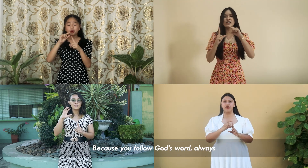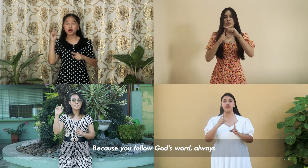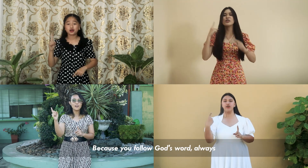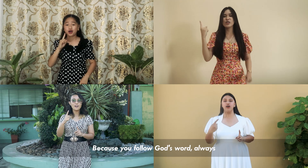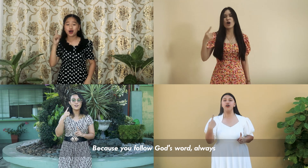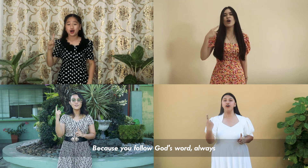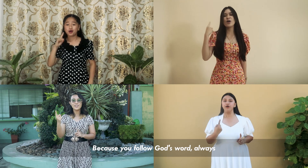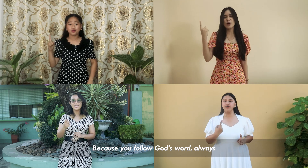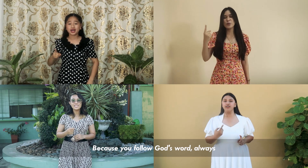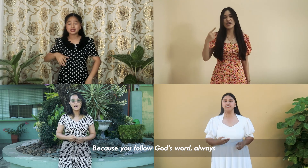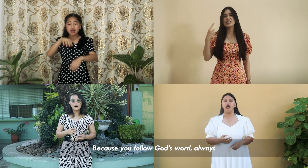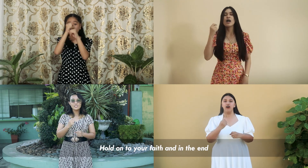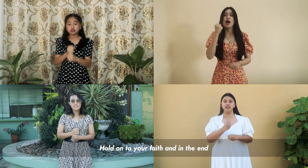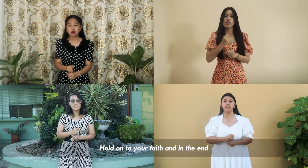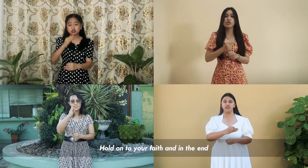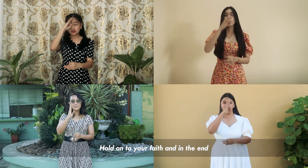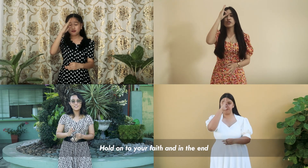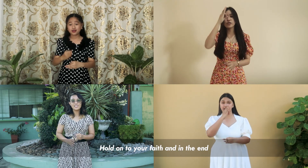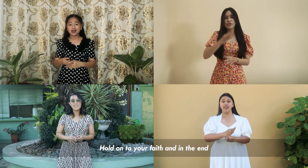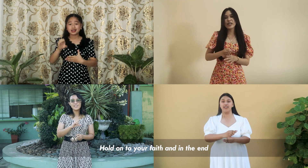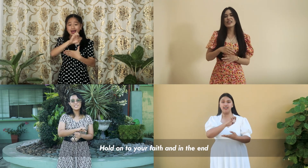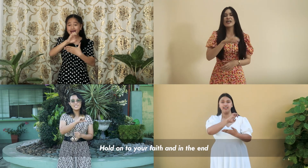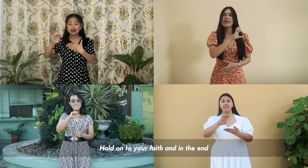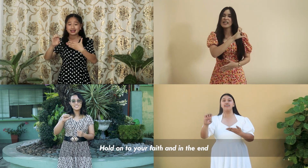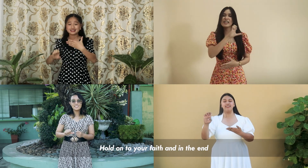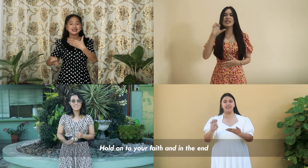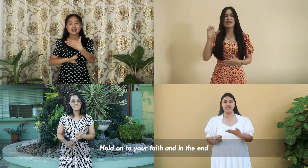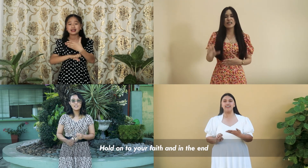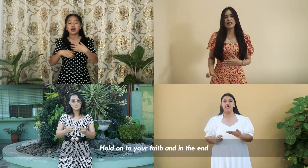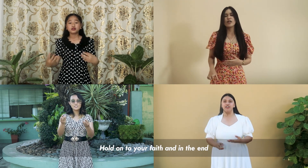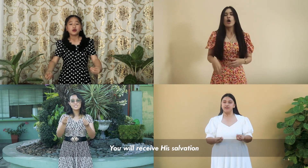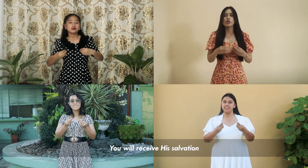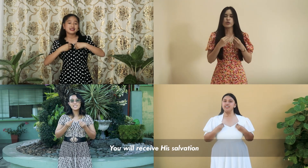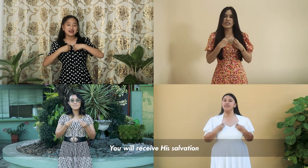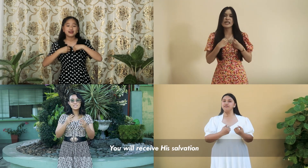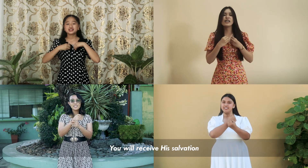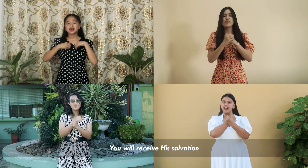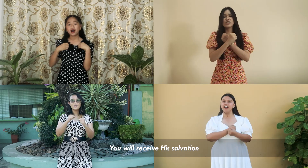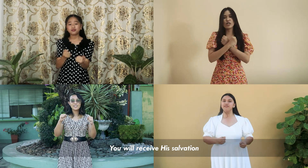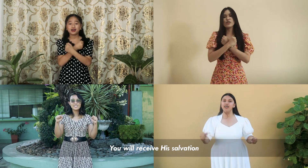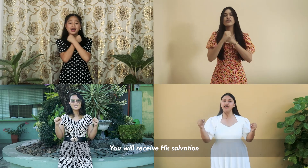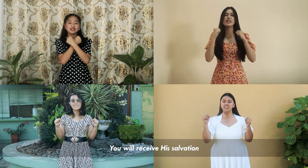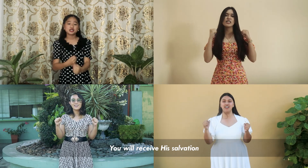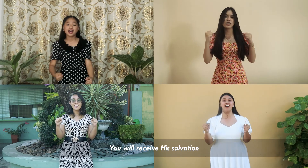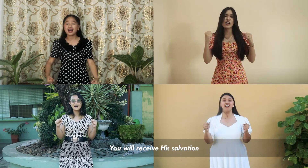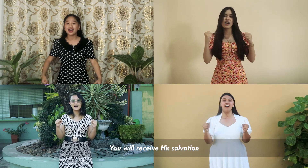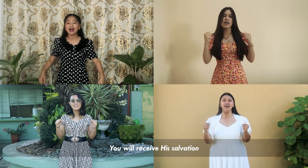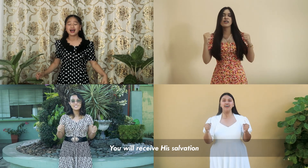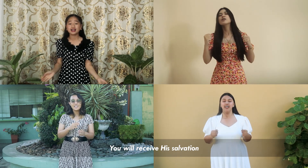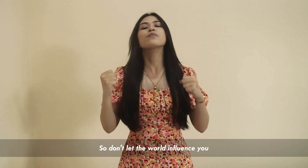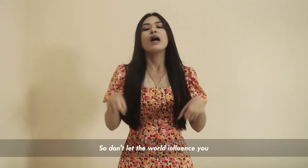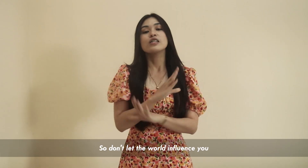God's word always Hold on to your faith and in the end You'll receive this salvation